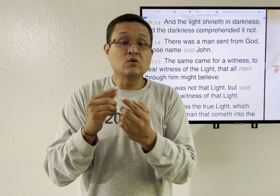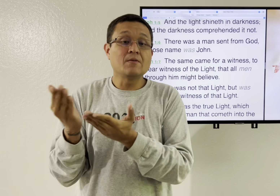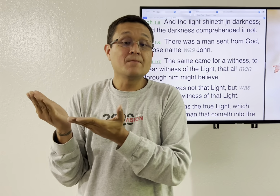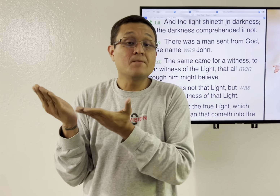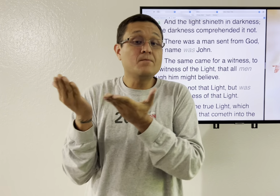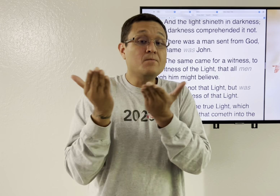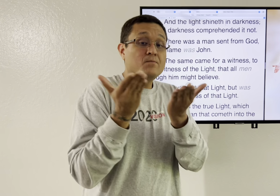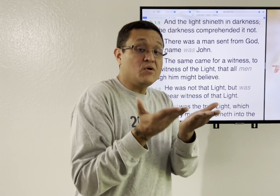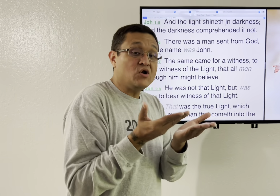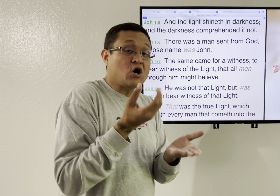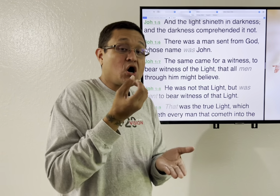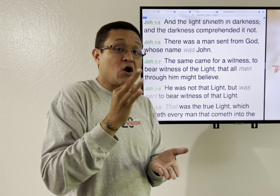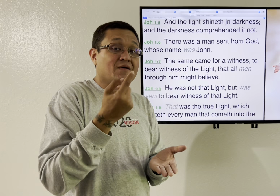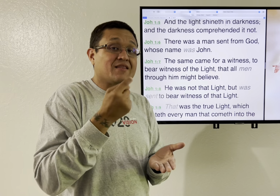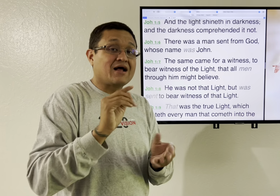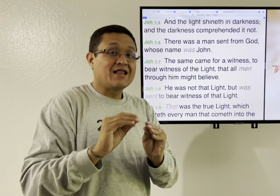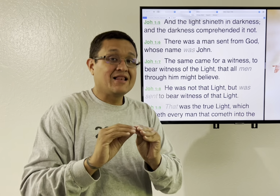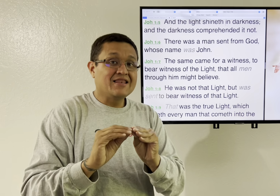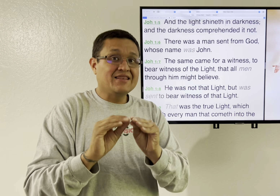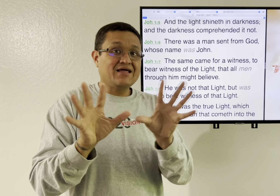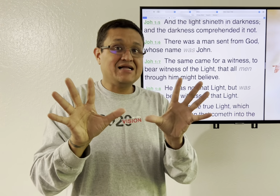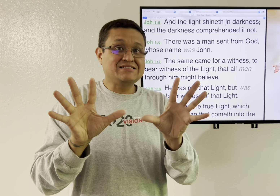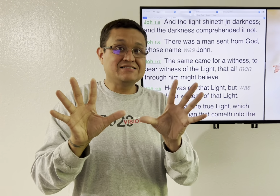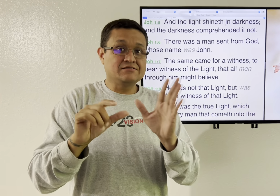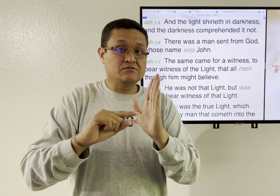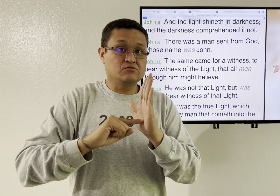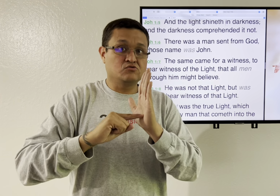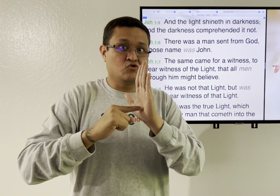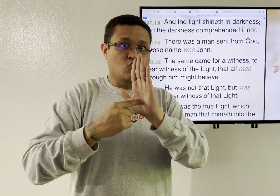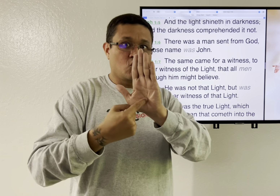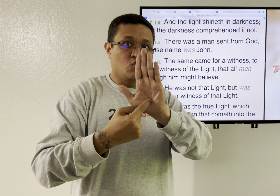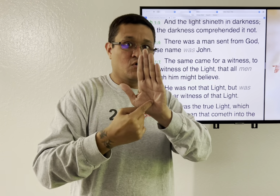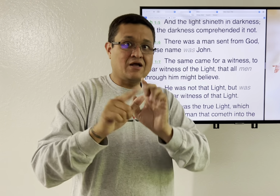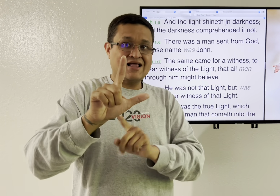The same came for a witness, to bear witness of the light.